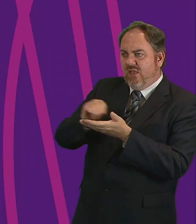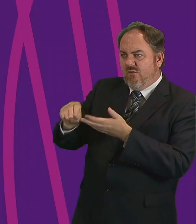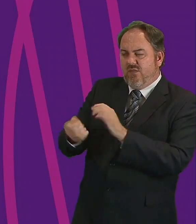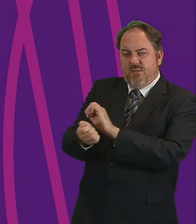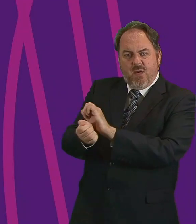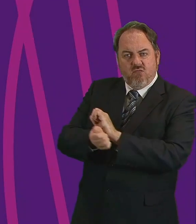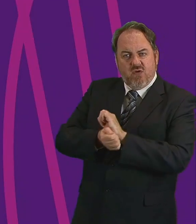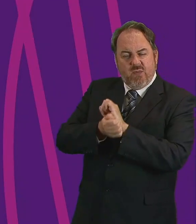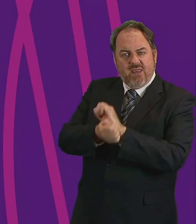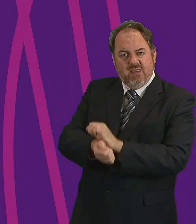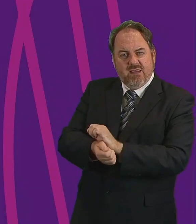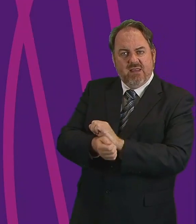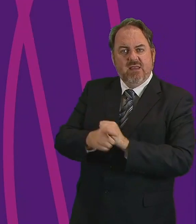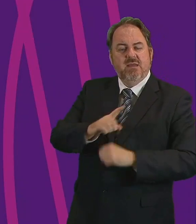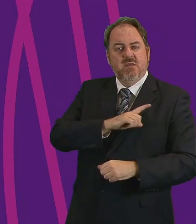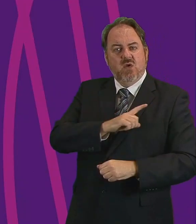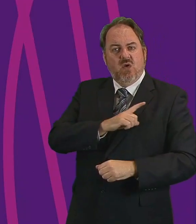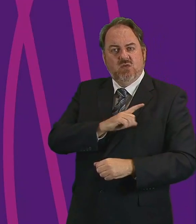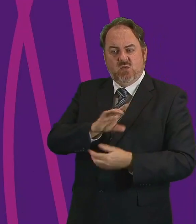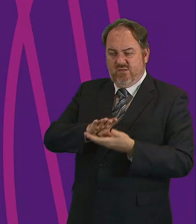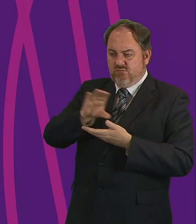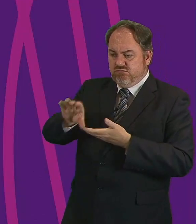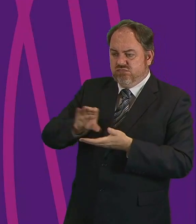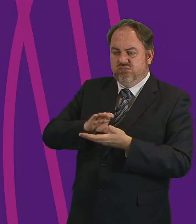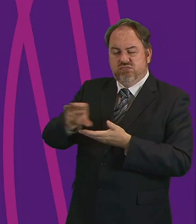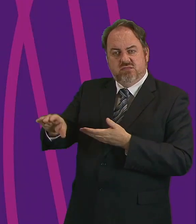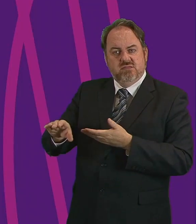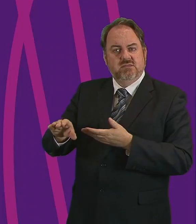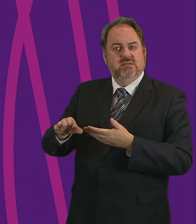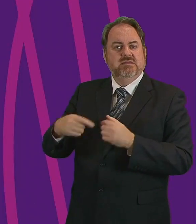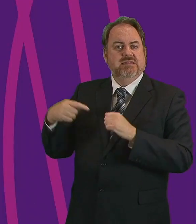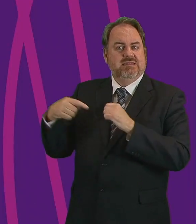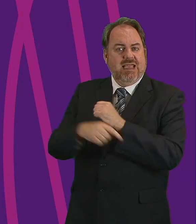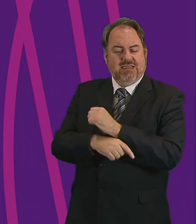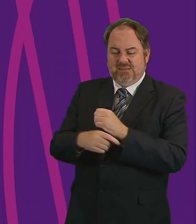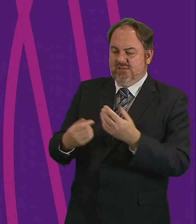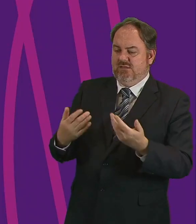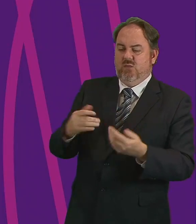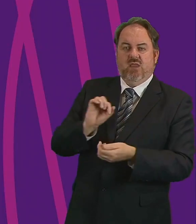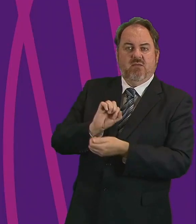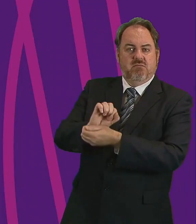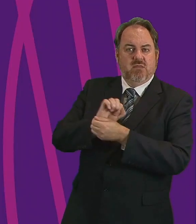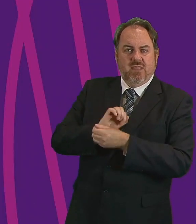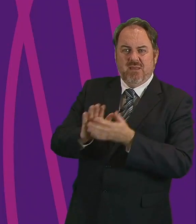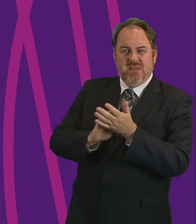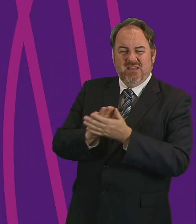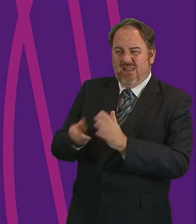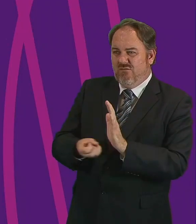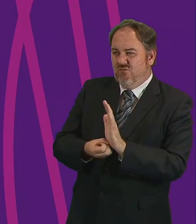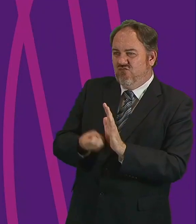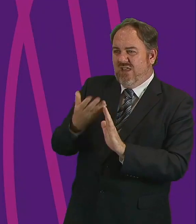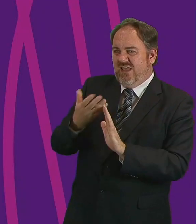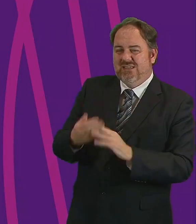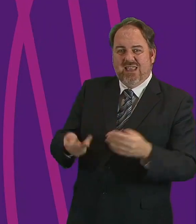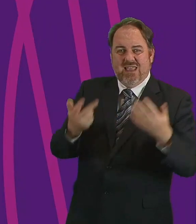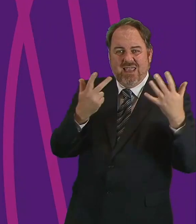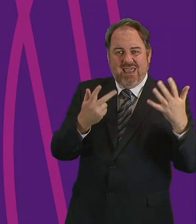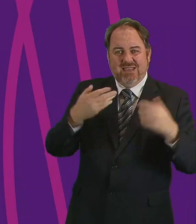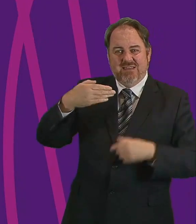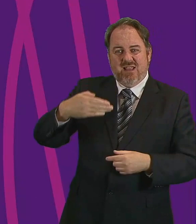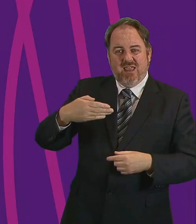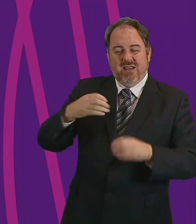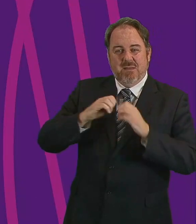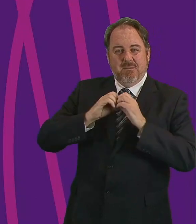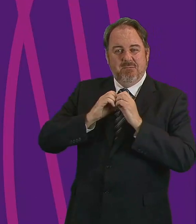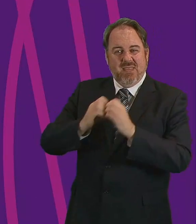for the record volume of gilts issued since the lockdown. The Debt Management Office has successfully raised over $89 billion from gilt